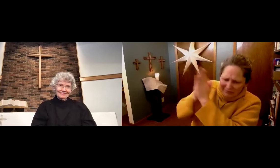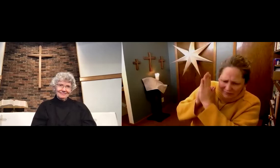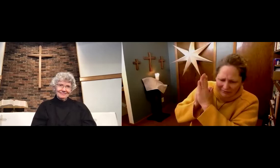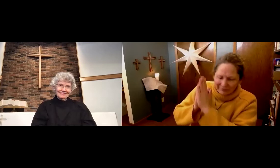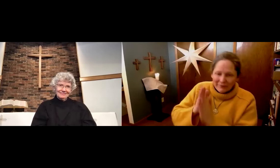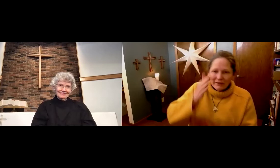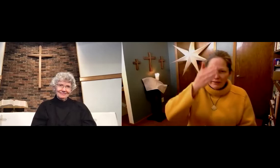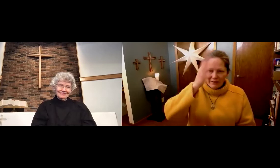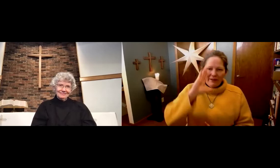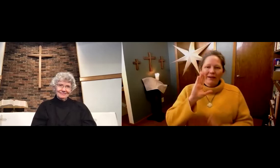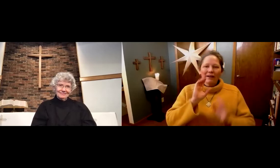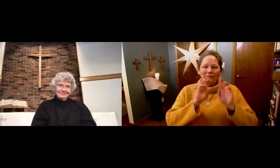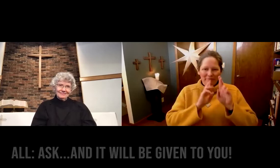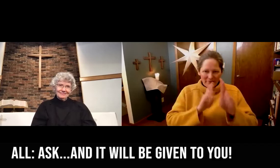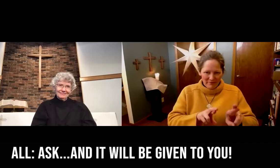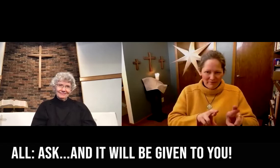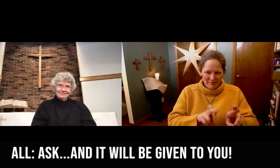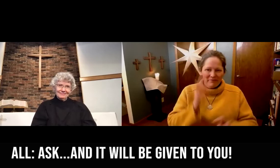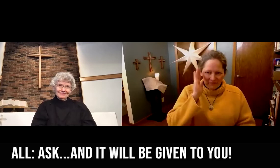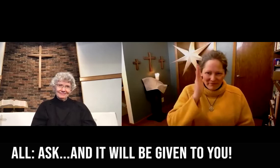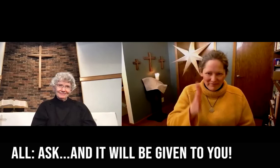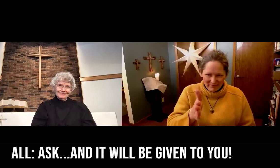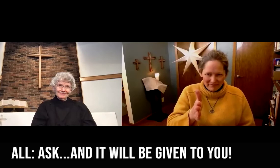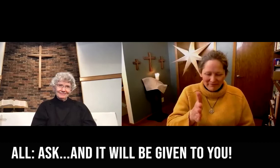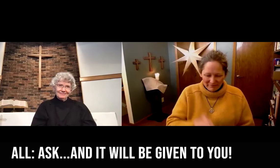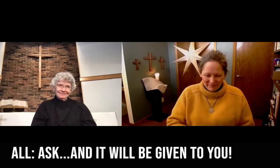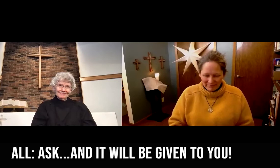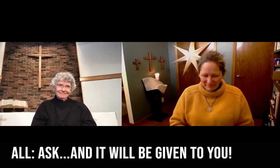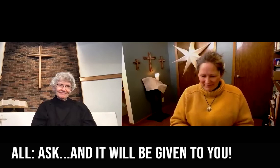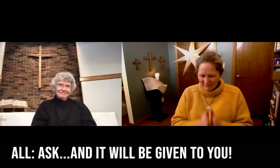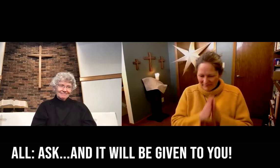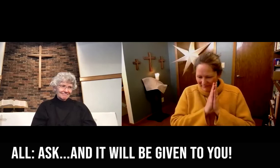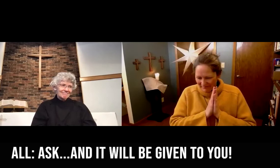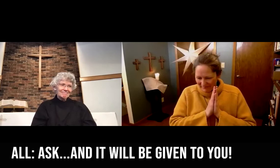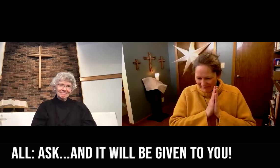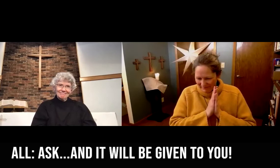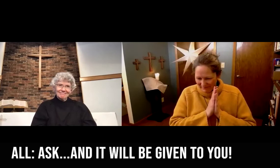Ask, and it will be given to you.